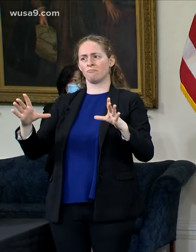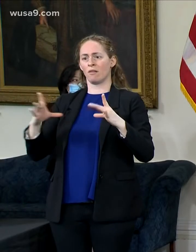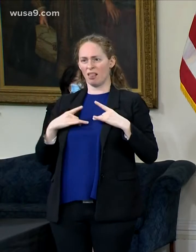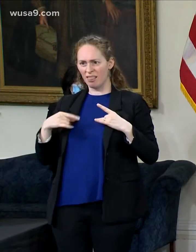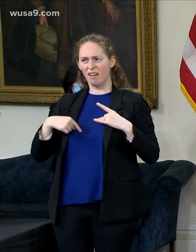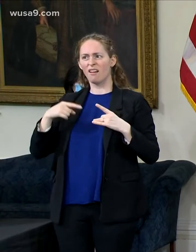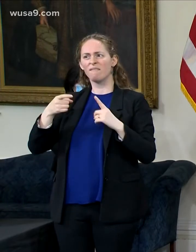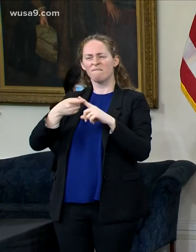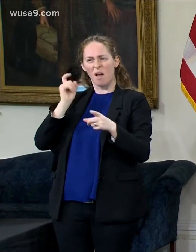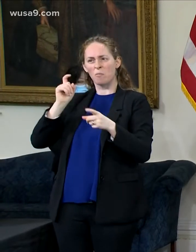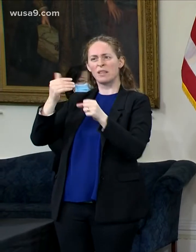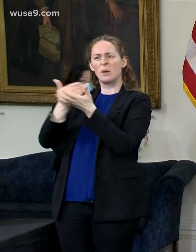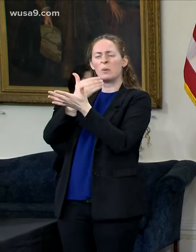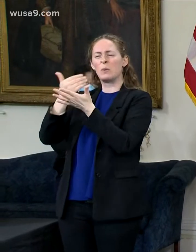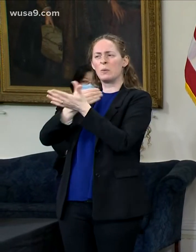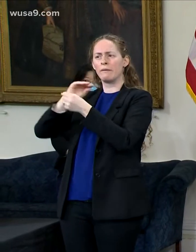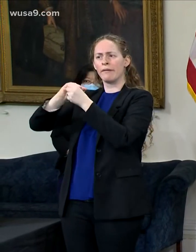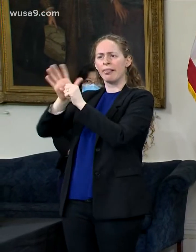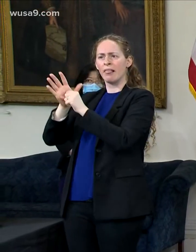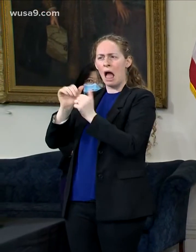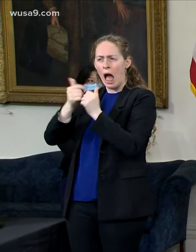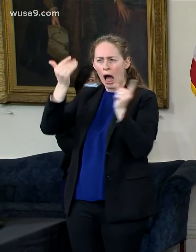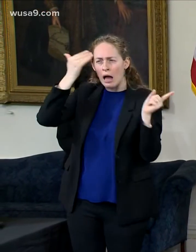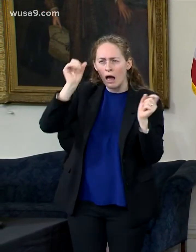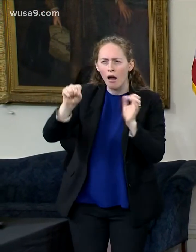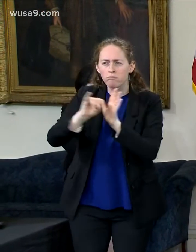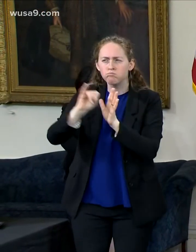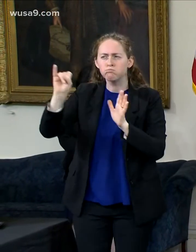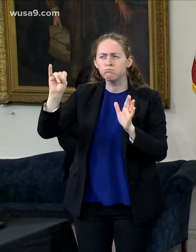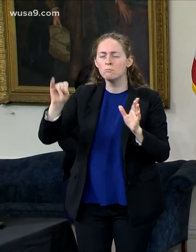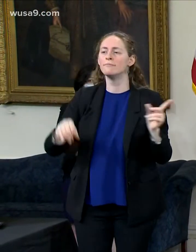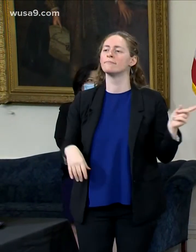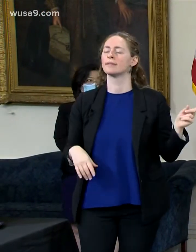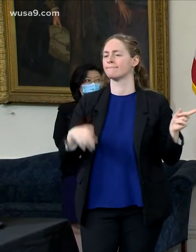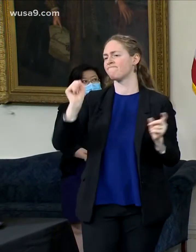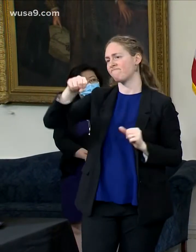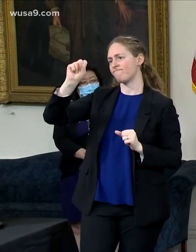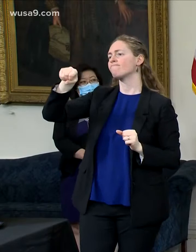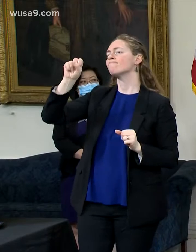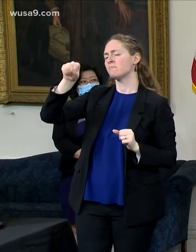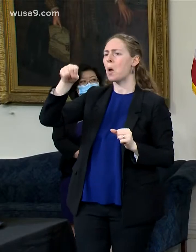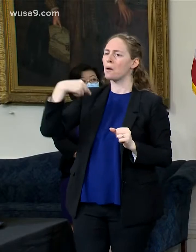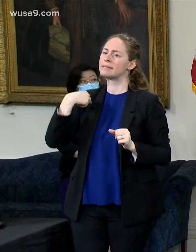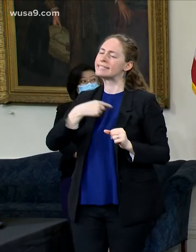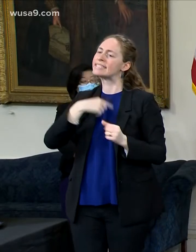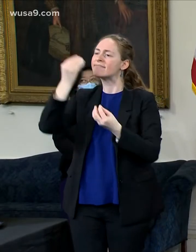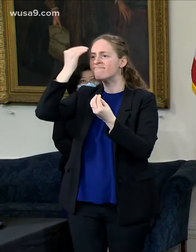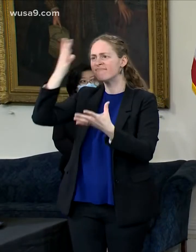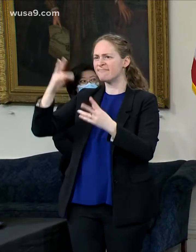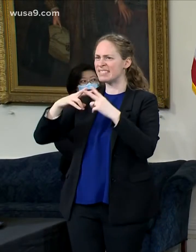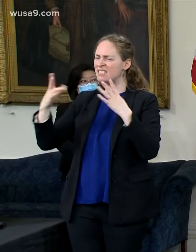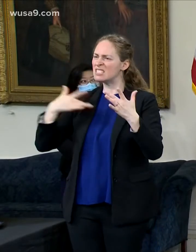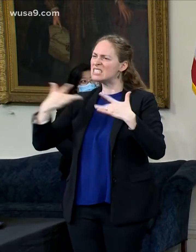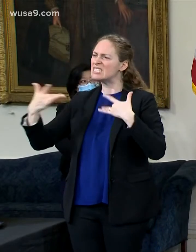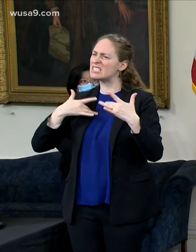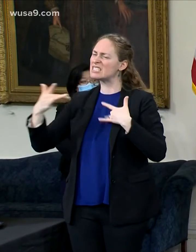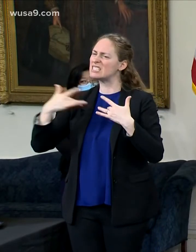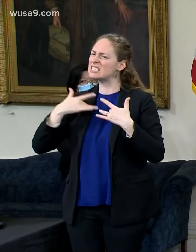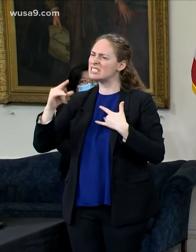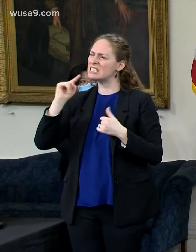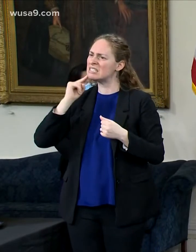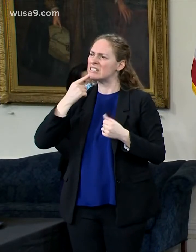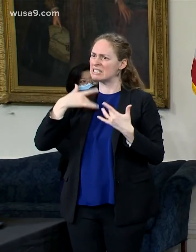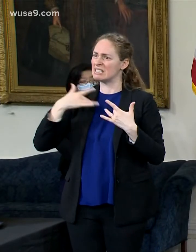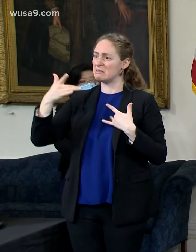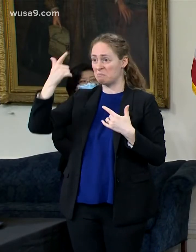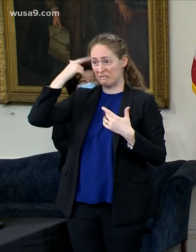are very concerned about the variants. I've said before that this really, I would describe it as a race between the vaccines and the variants, which is